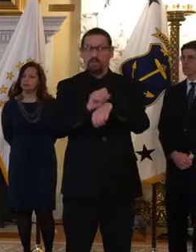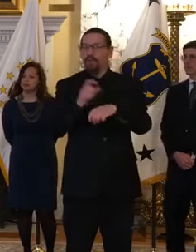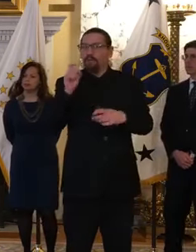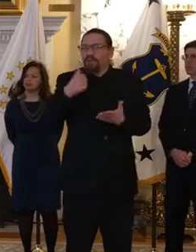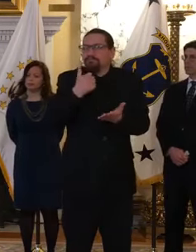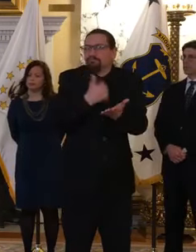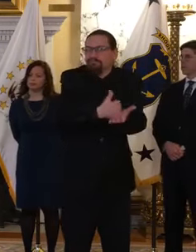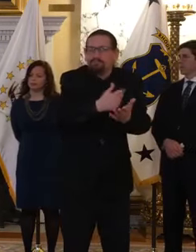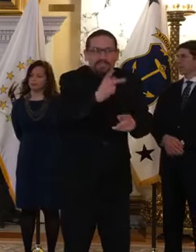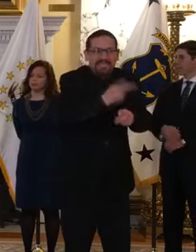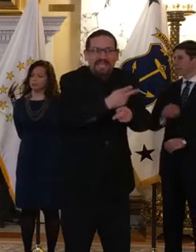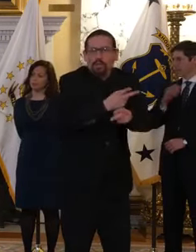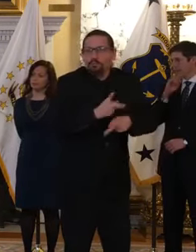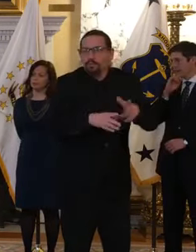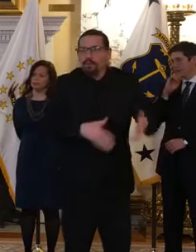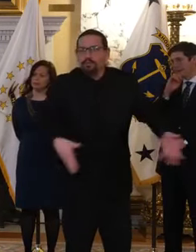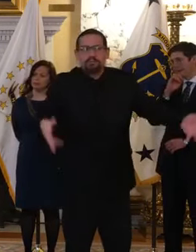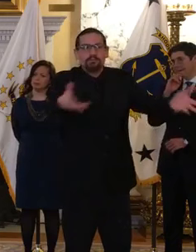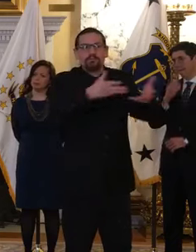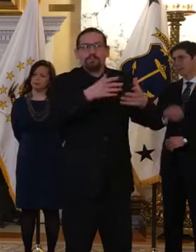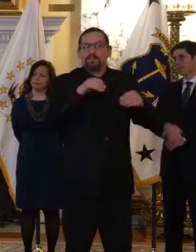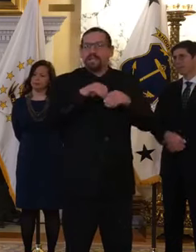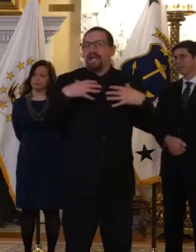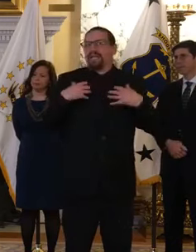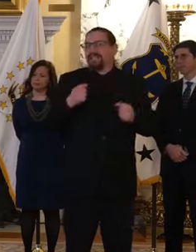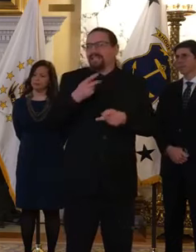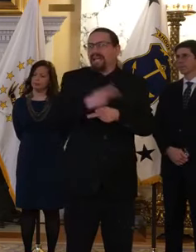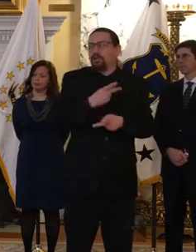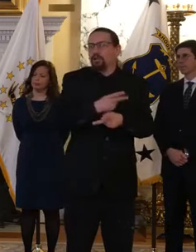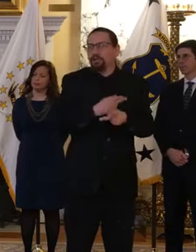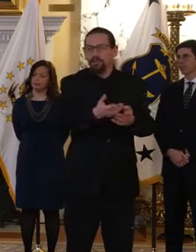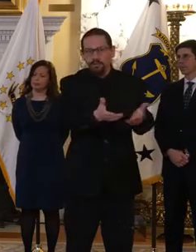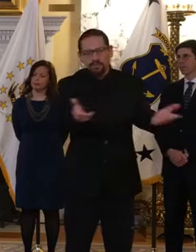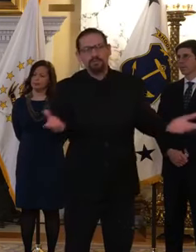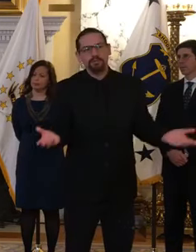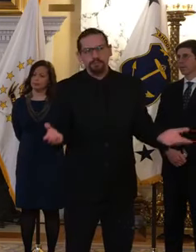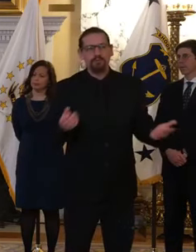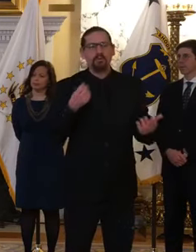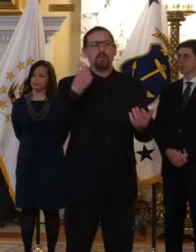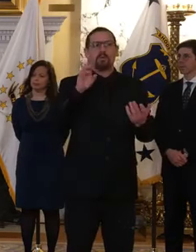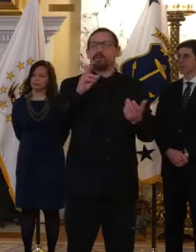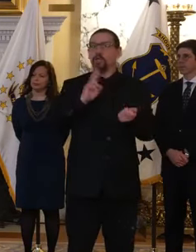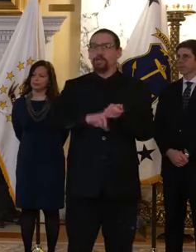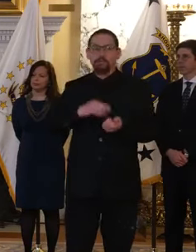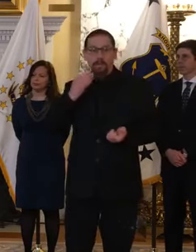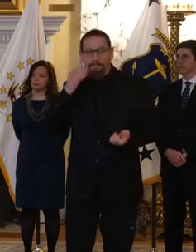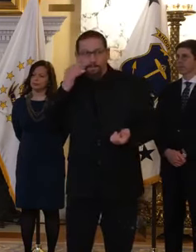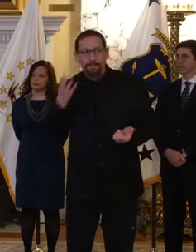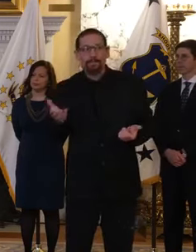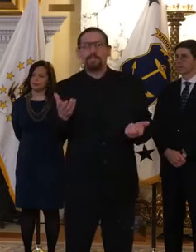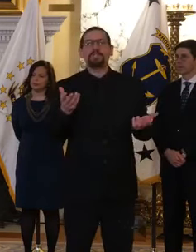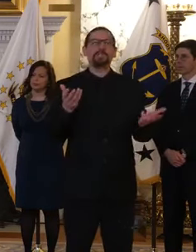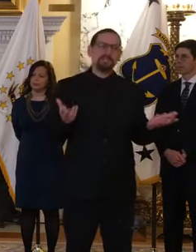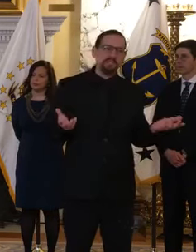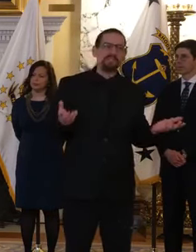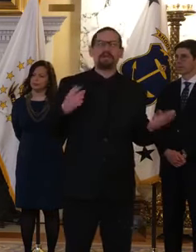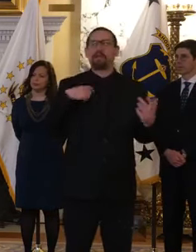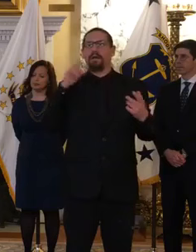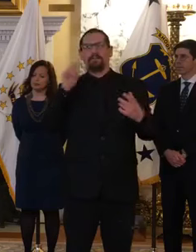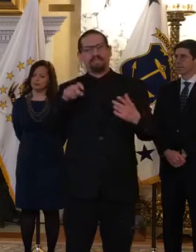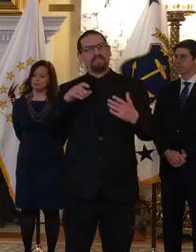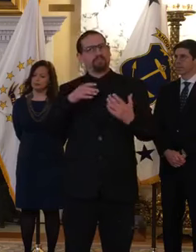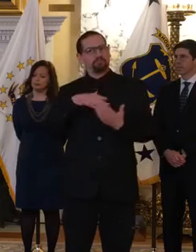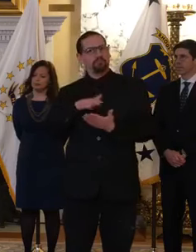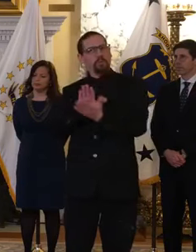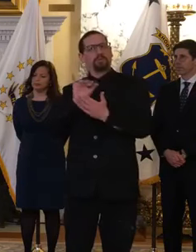in a healthcare facility or a congregate setting facility, we have to approach it differently, because we